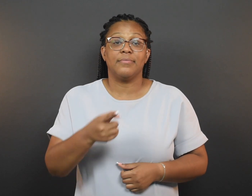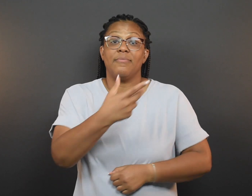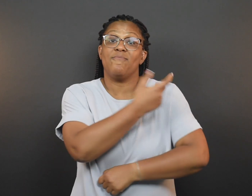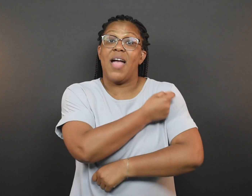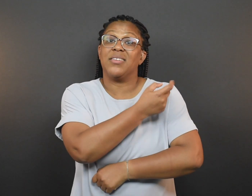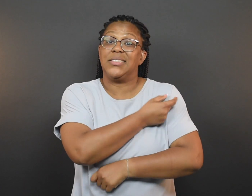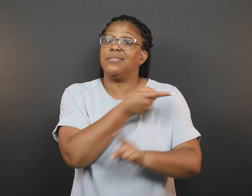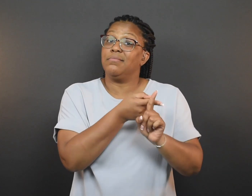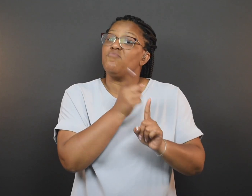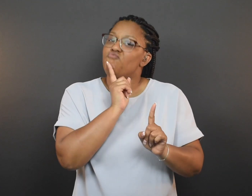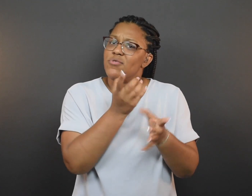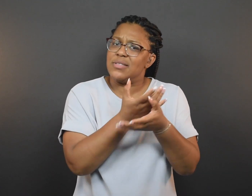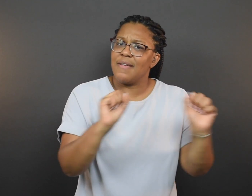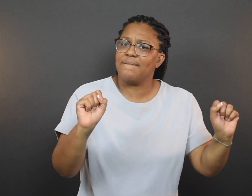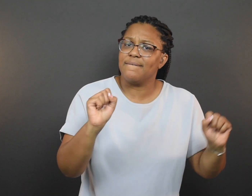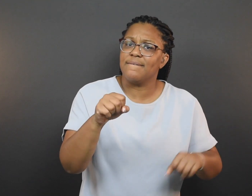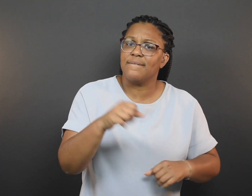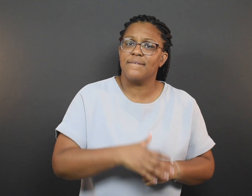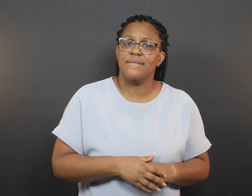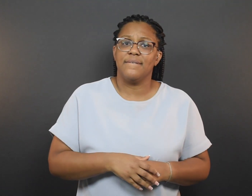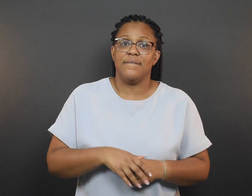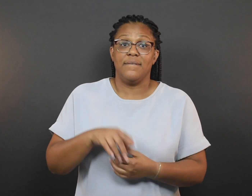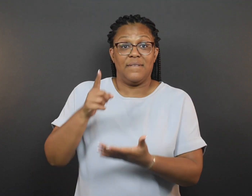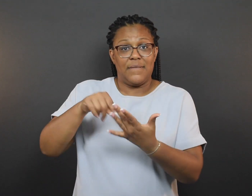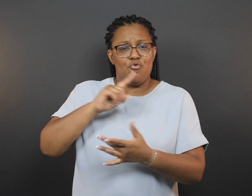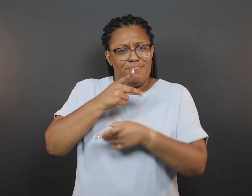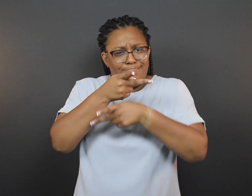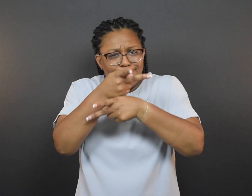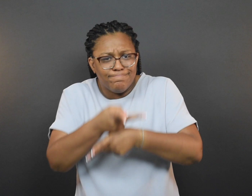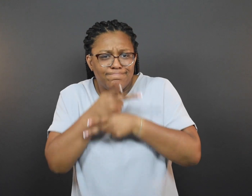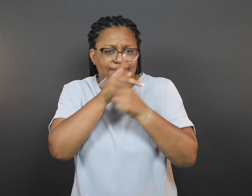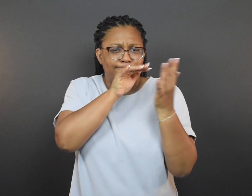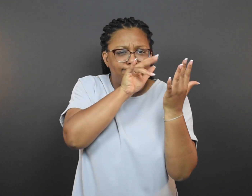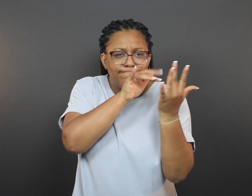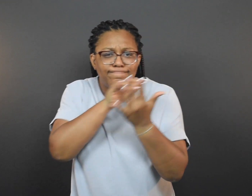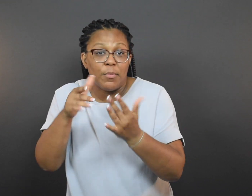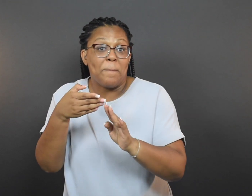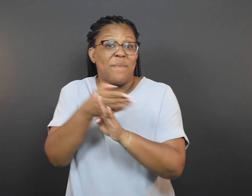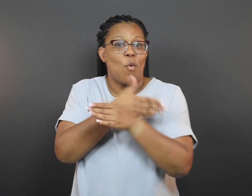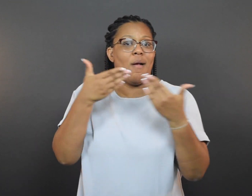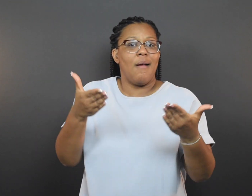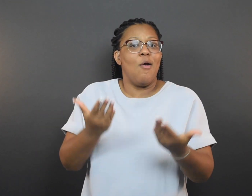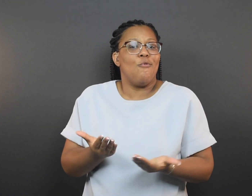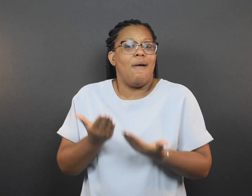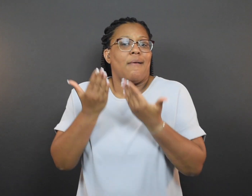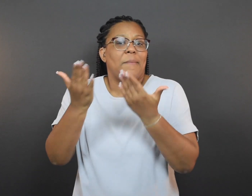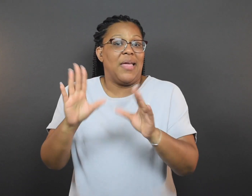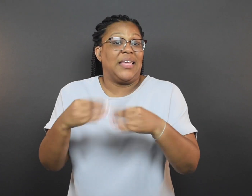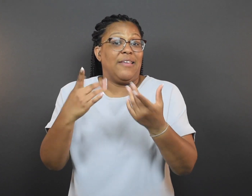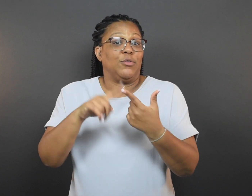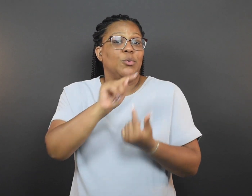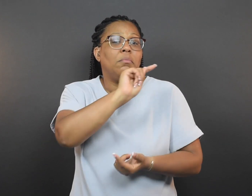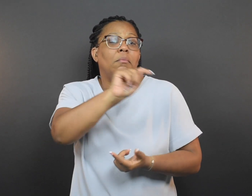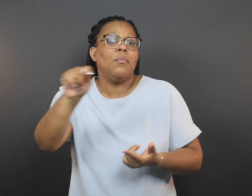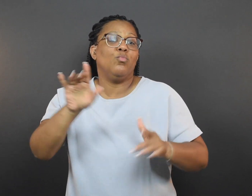Vaccines are safe. They are carefully studied before they are recommended to be given to children